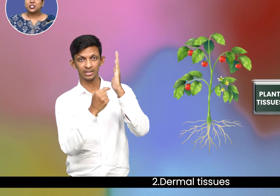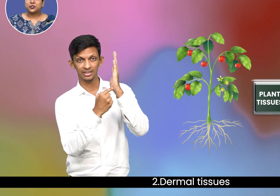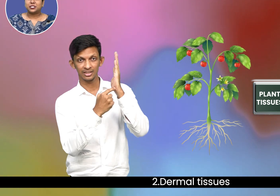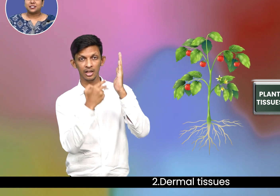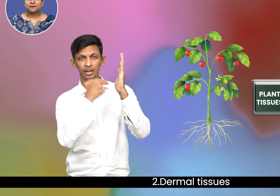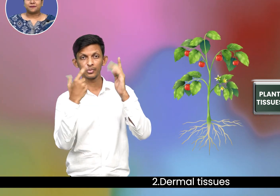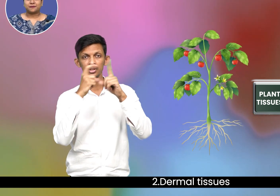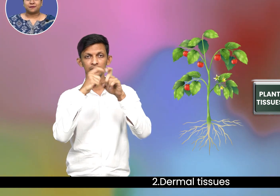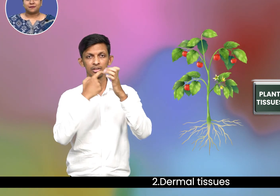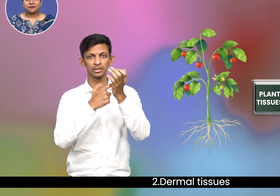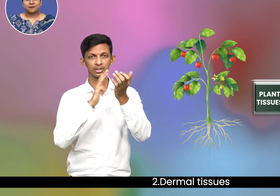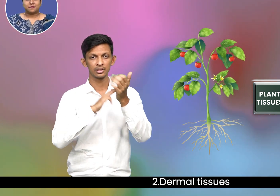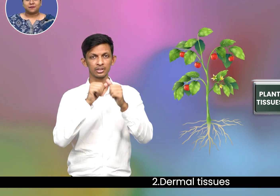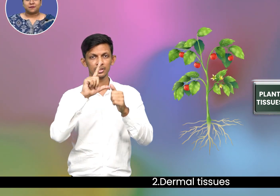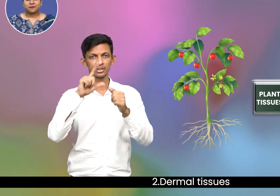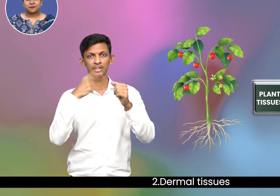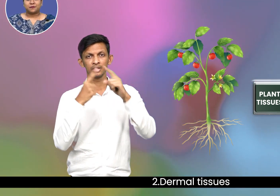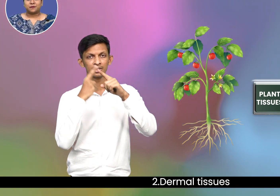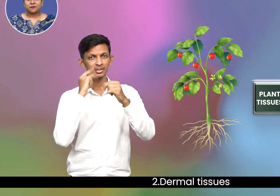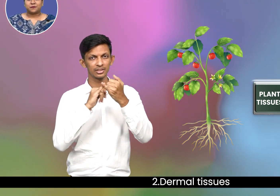dermal tissues,